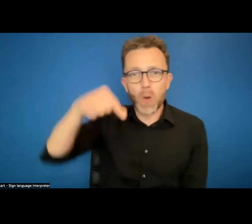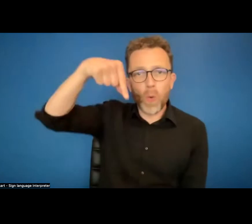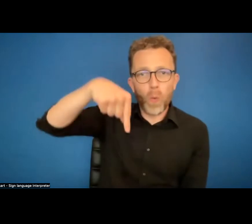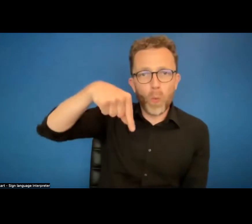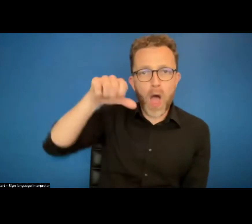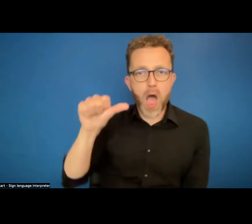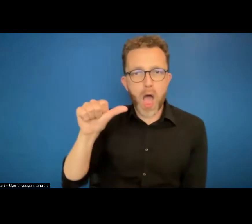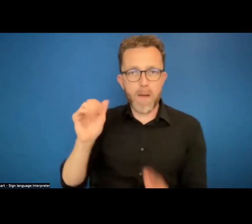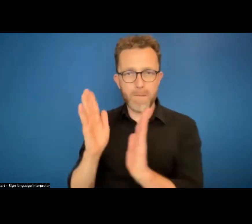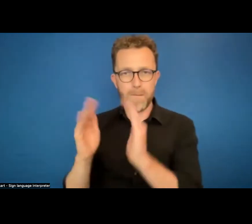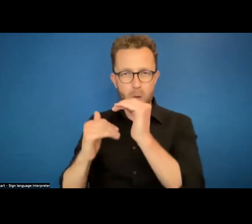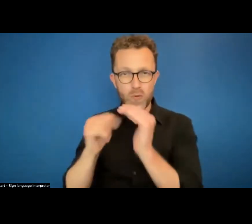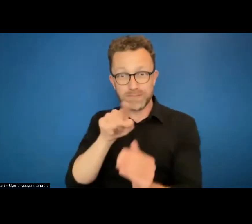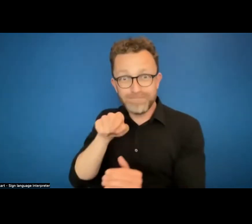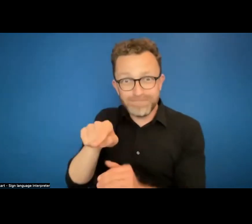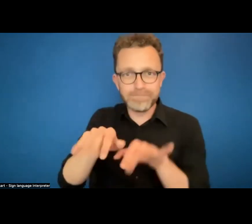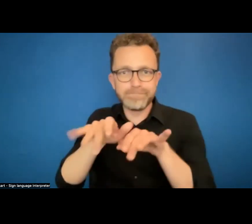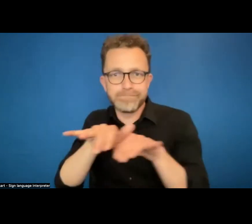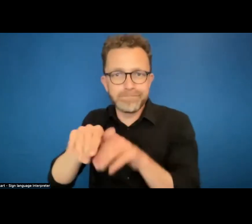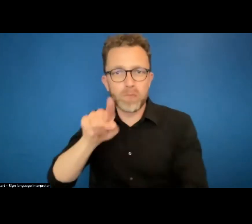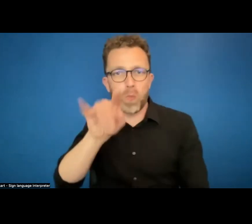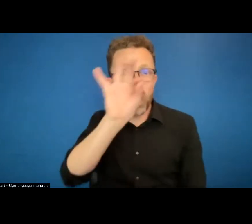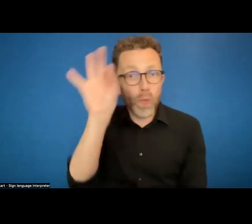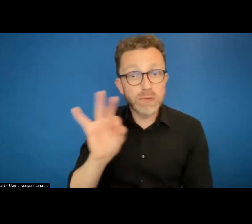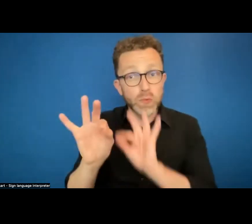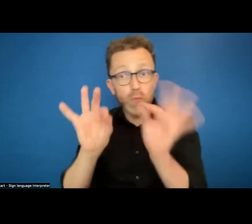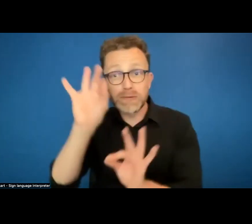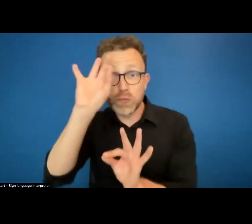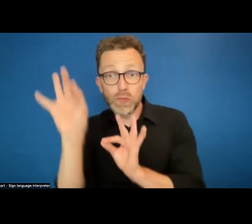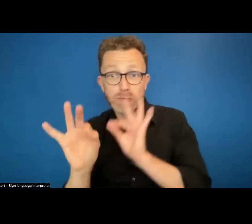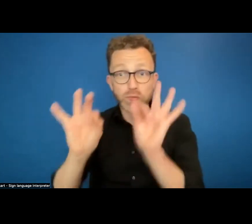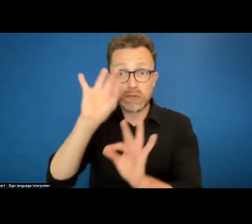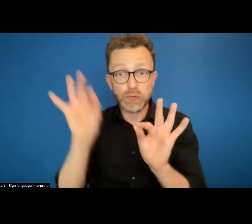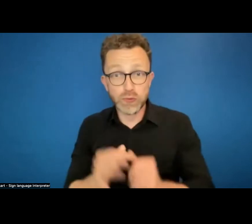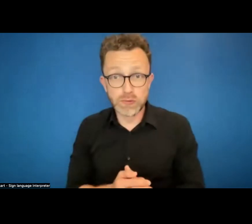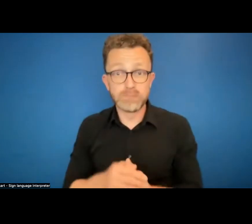the YouTube channel for the European Network on Independent Living.